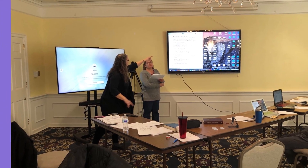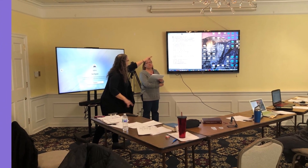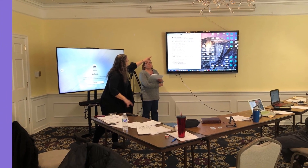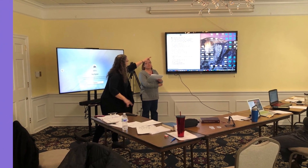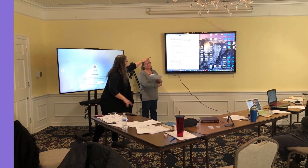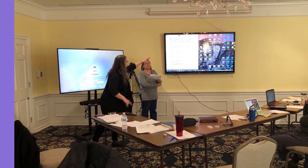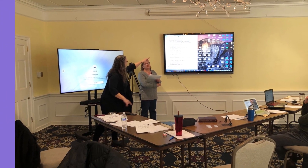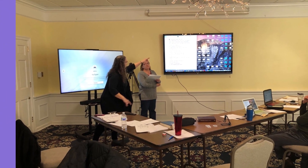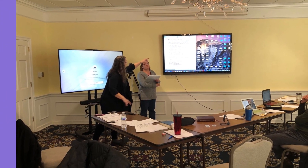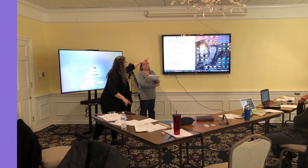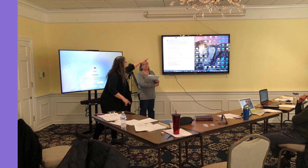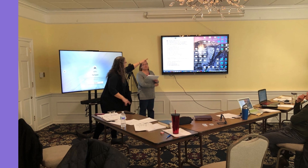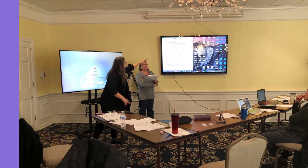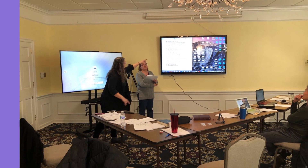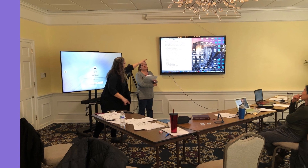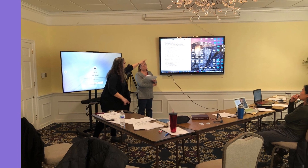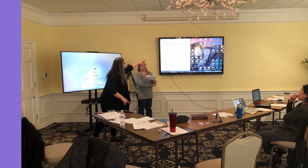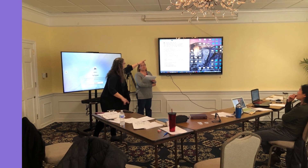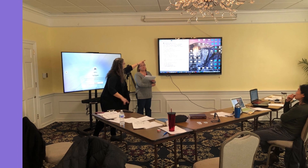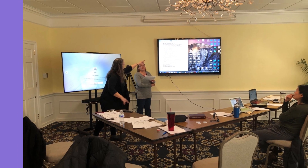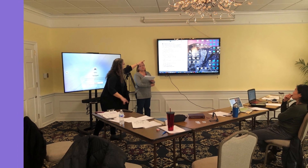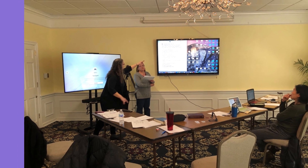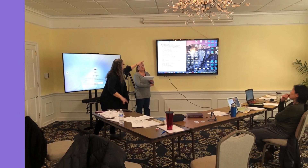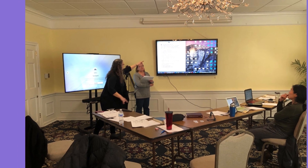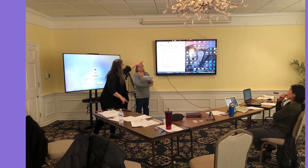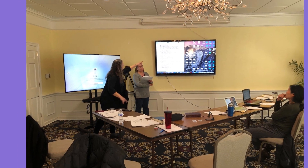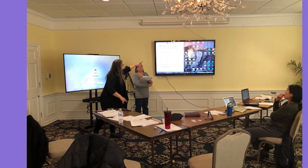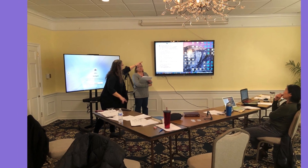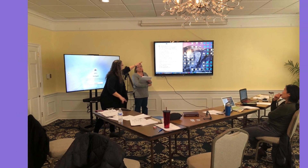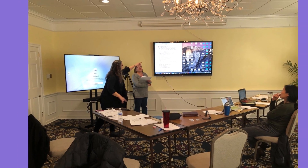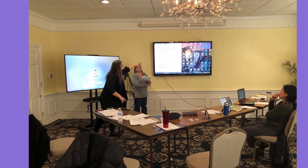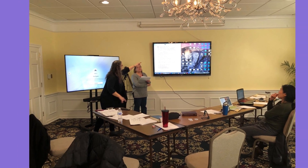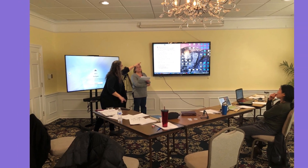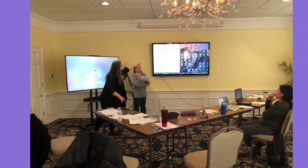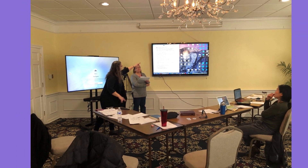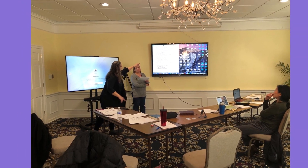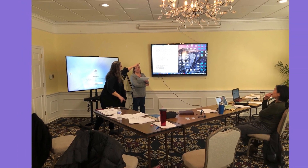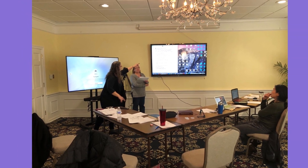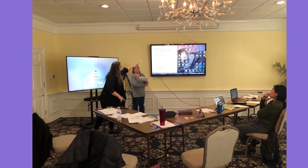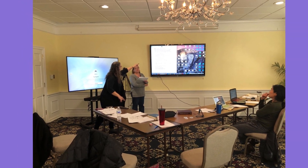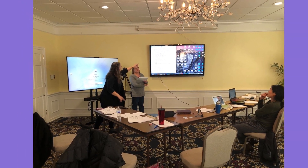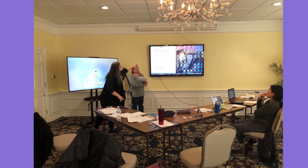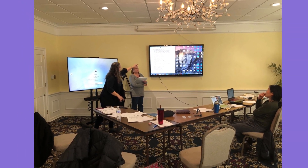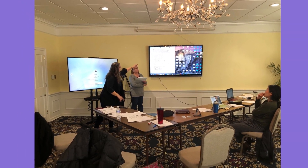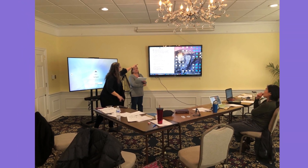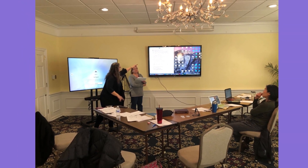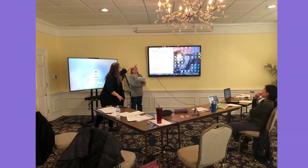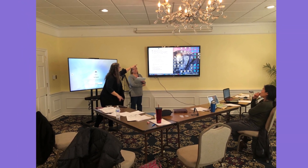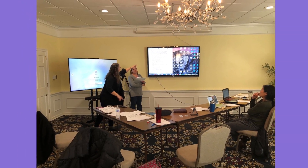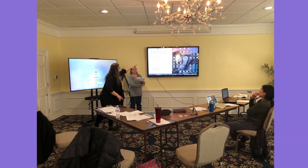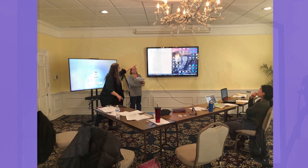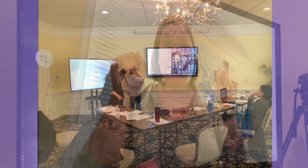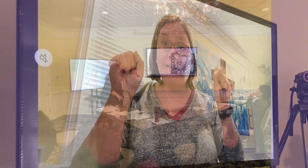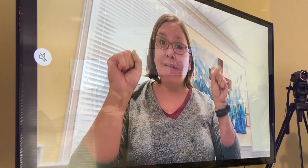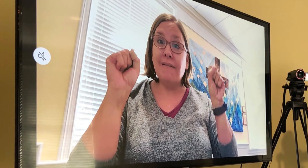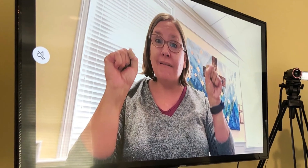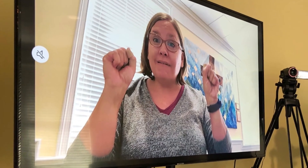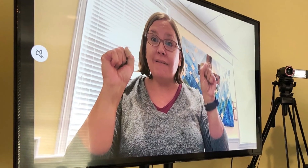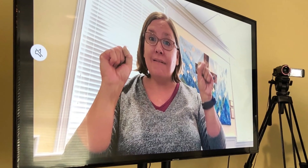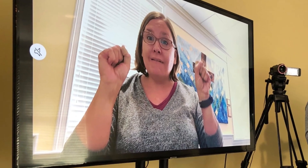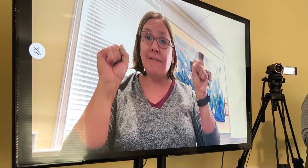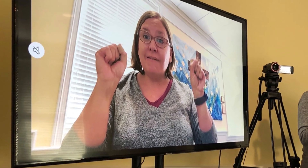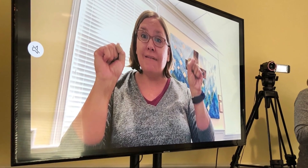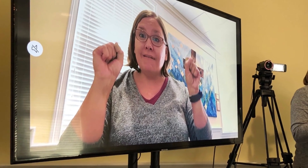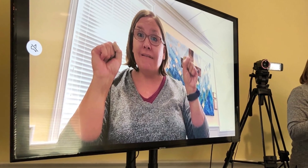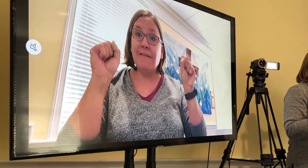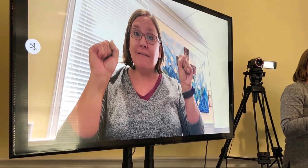wants to expand its Church Interpreter Training Academy to several satellite locations, potentially training more than 100 new